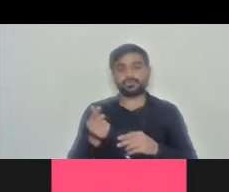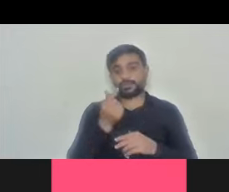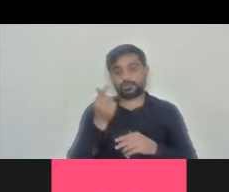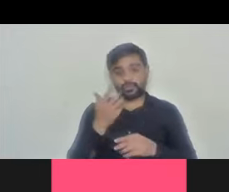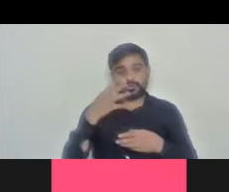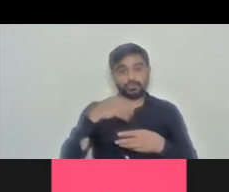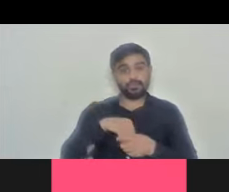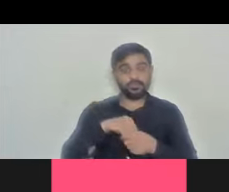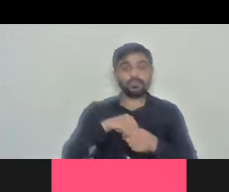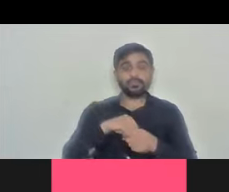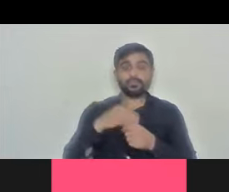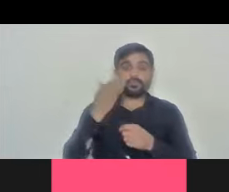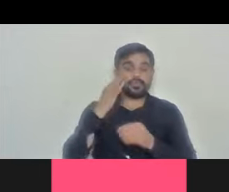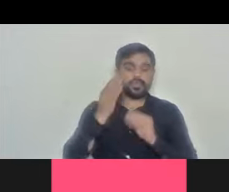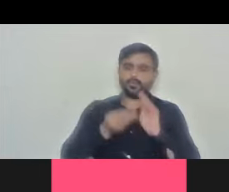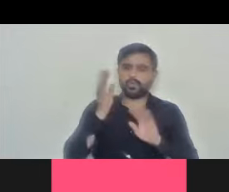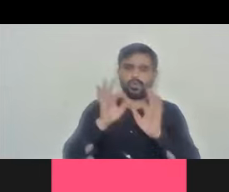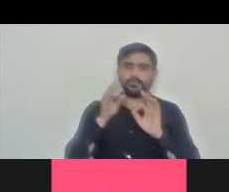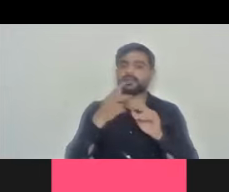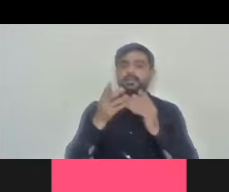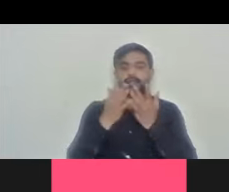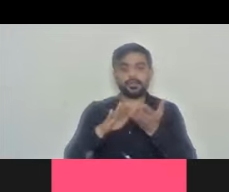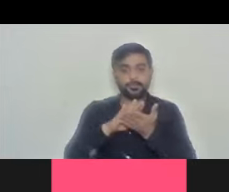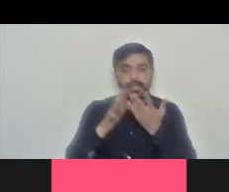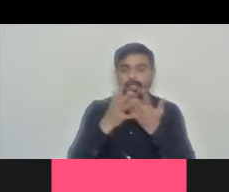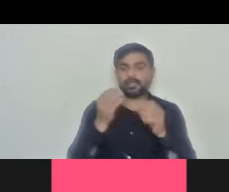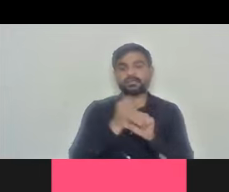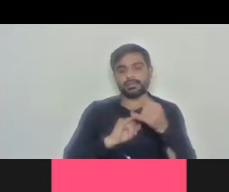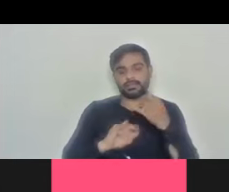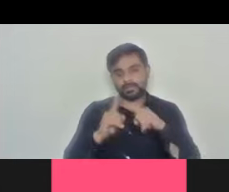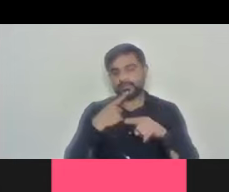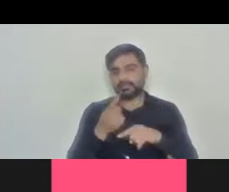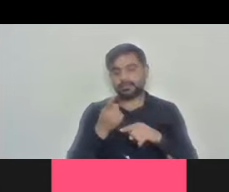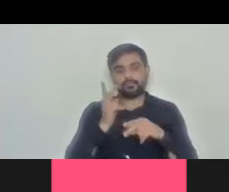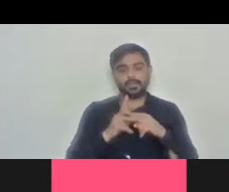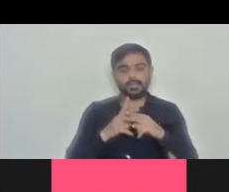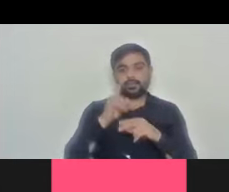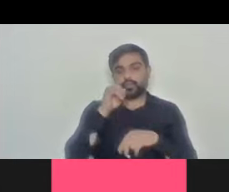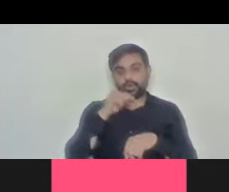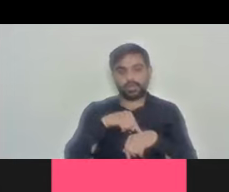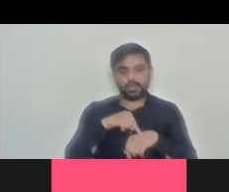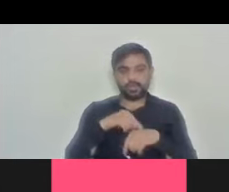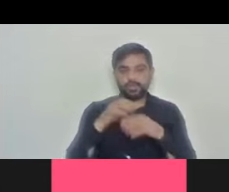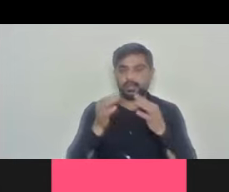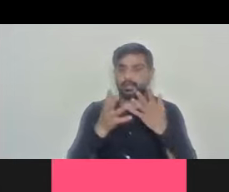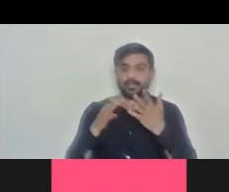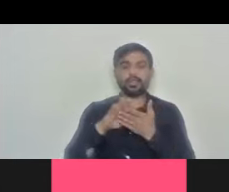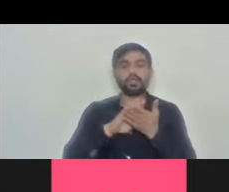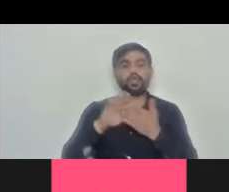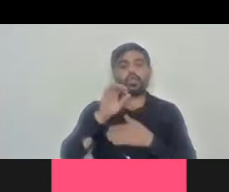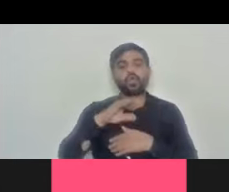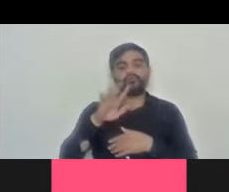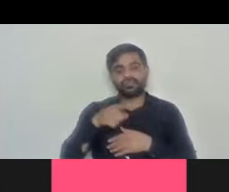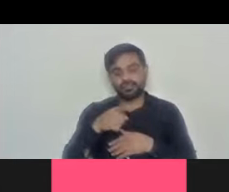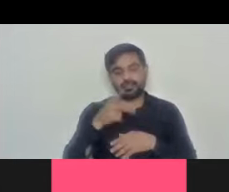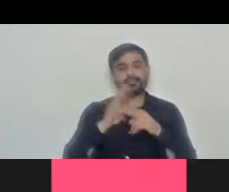do longitudinal, not so much longitudinal, at least at the PhD level, but at late on a broad, especially in organizational research, we